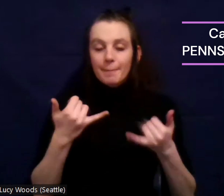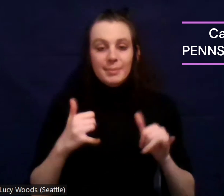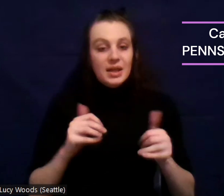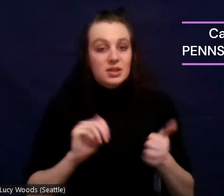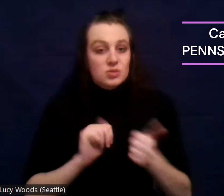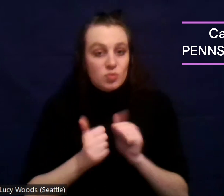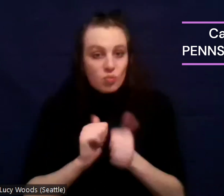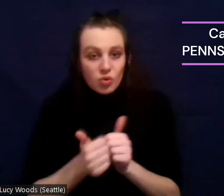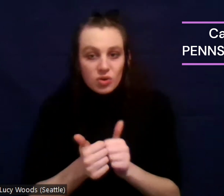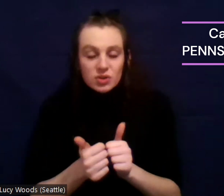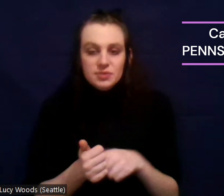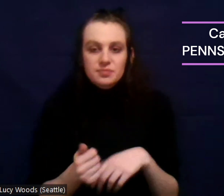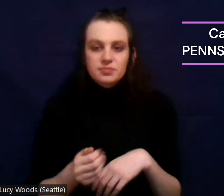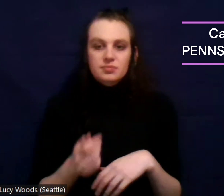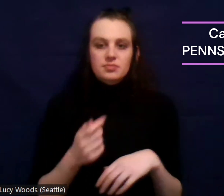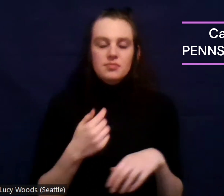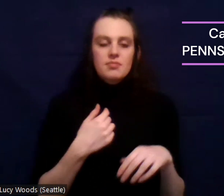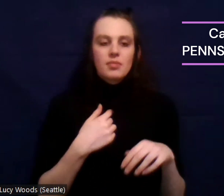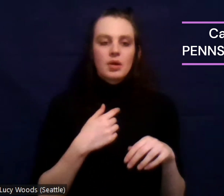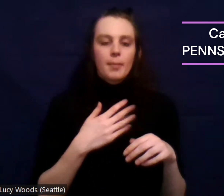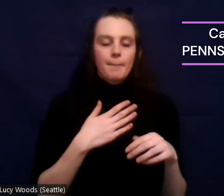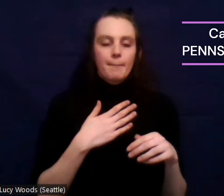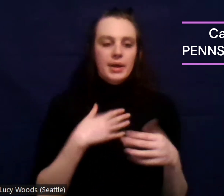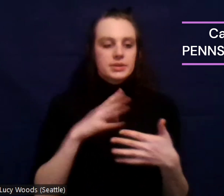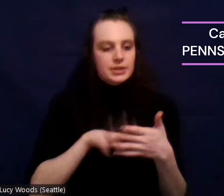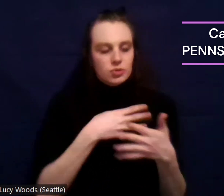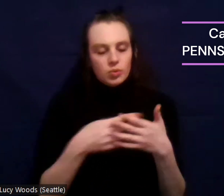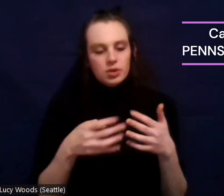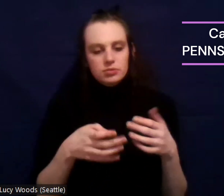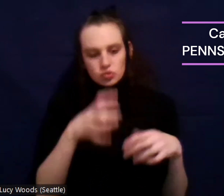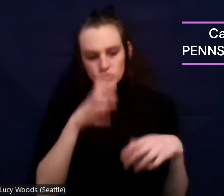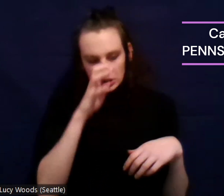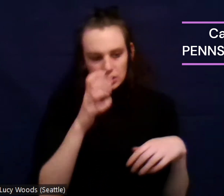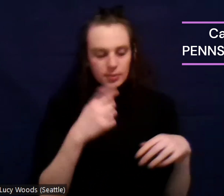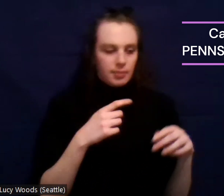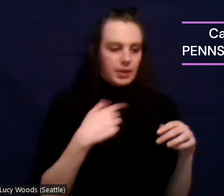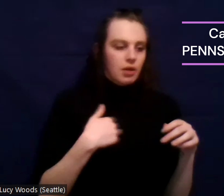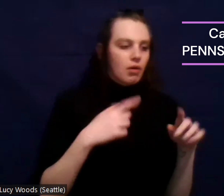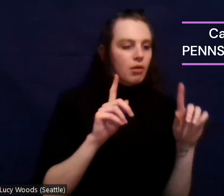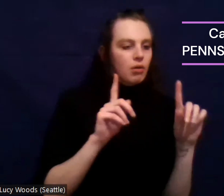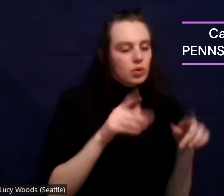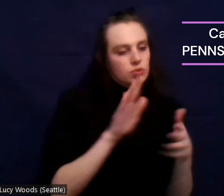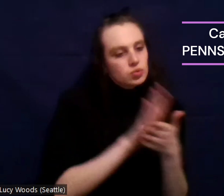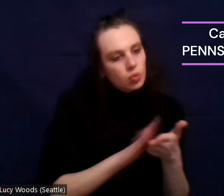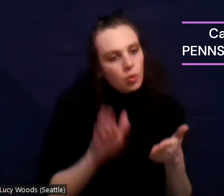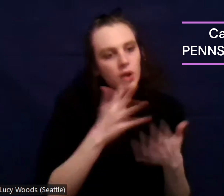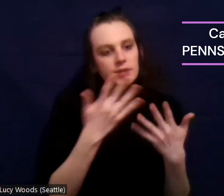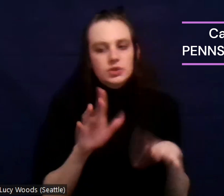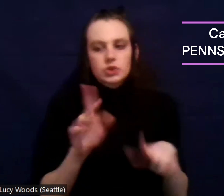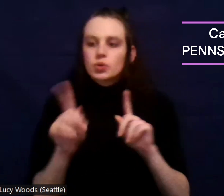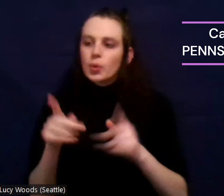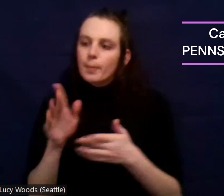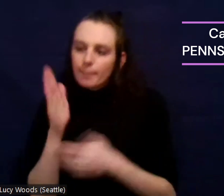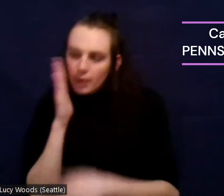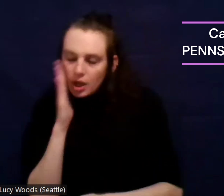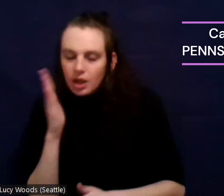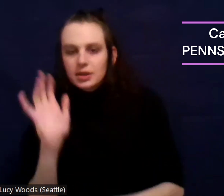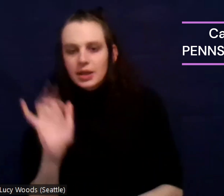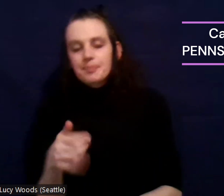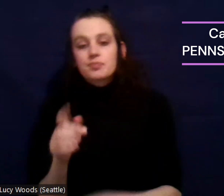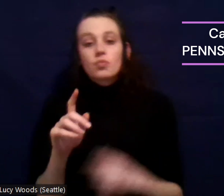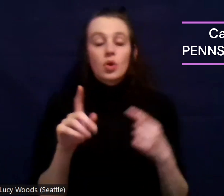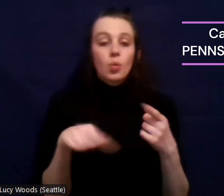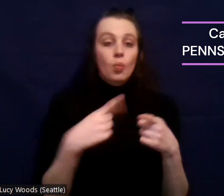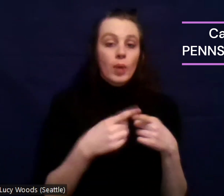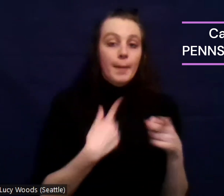Like, this is when I'm going to school, this is when I'm going to bed, all of that. And like, when I finally did get to college and drank, like, I didn't have